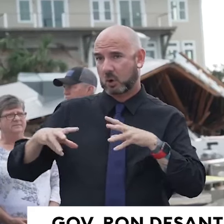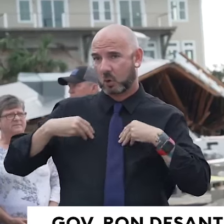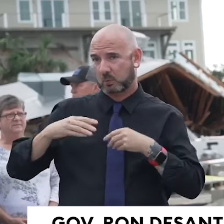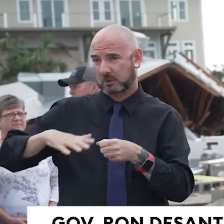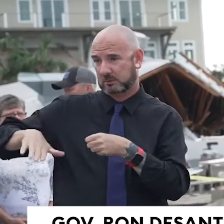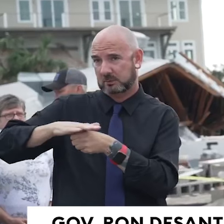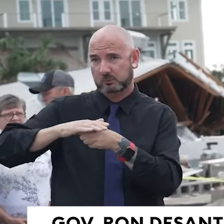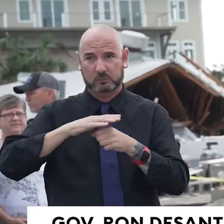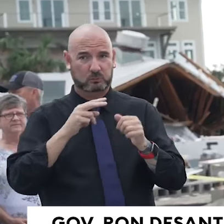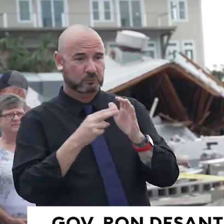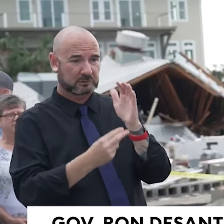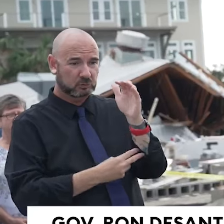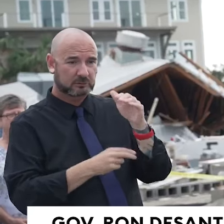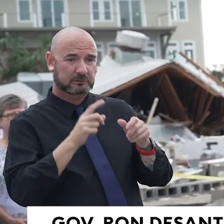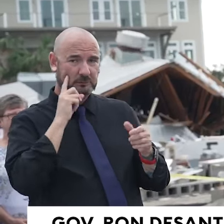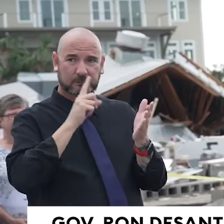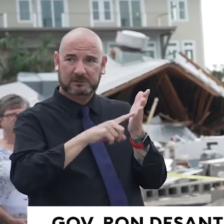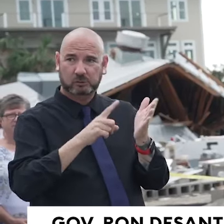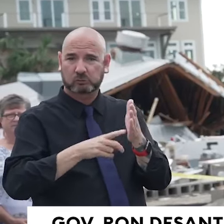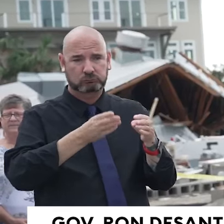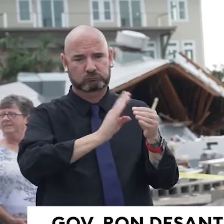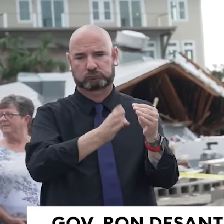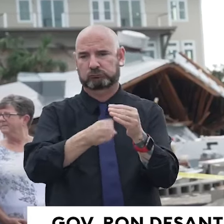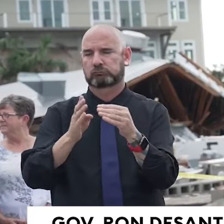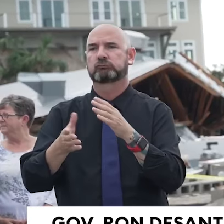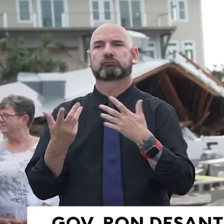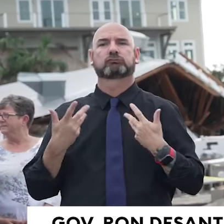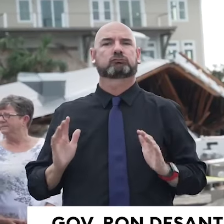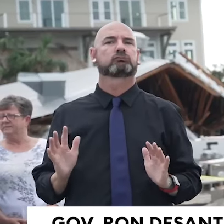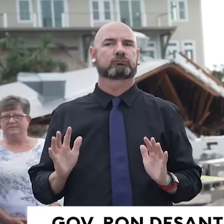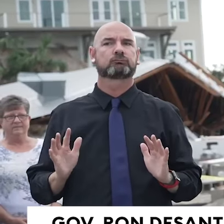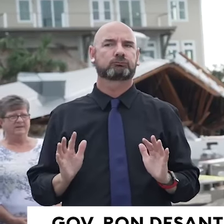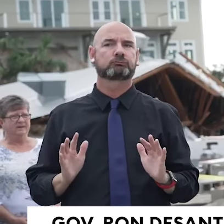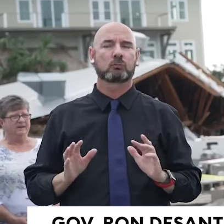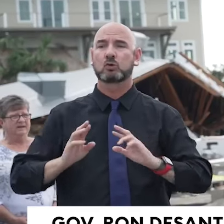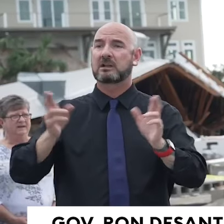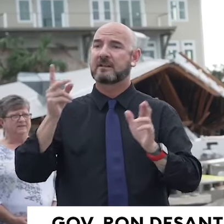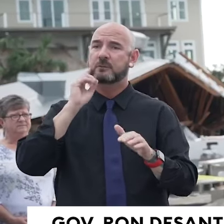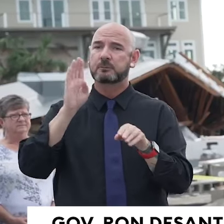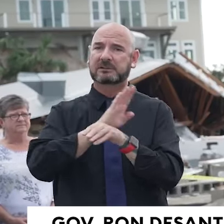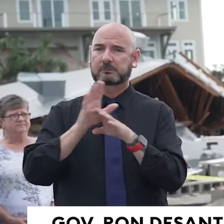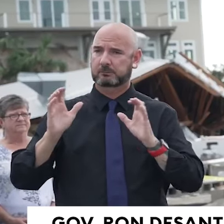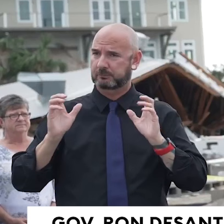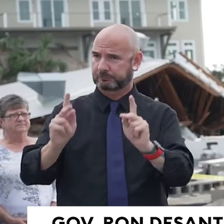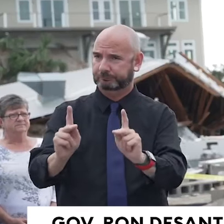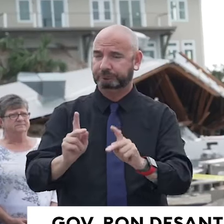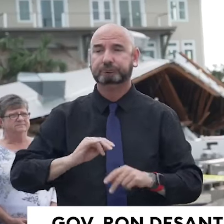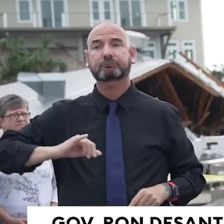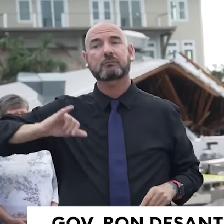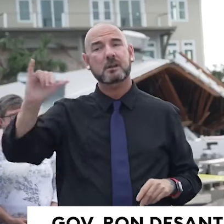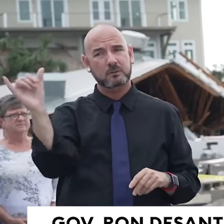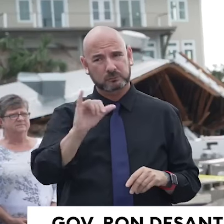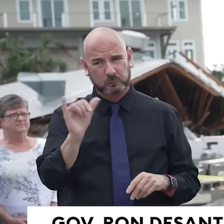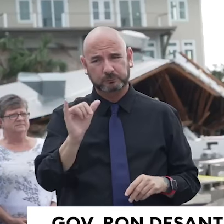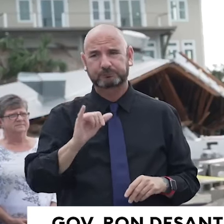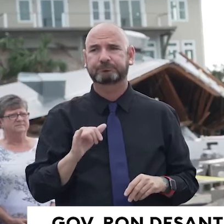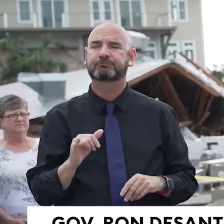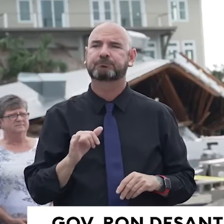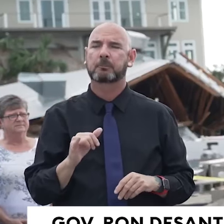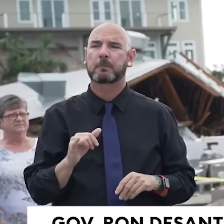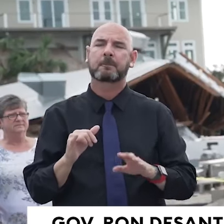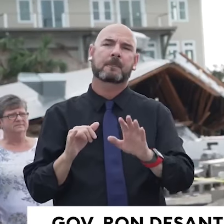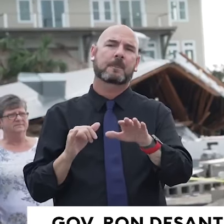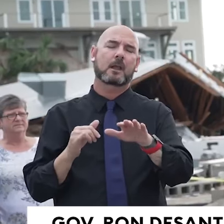those inspections are complete and they are ready for business. We also have so